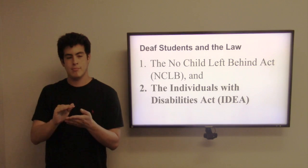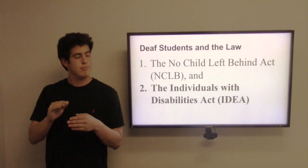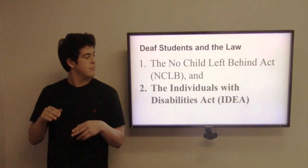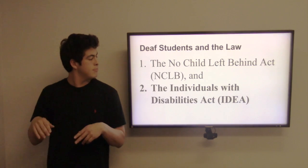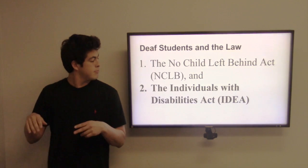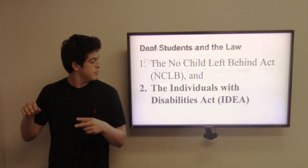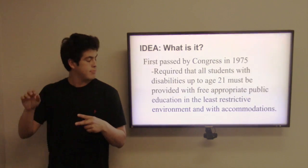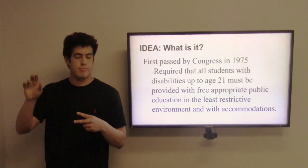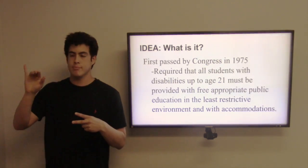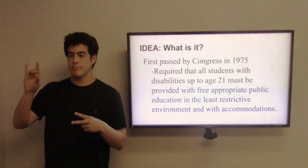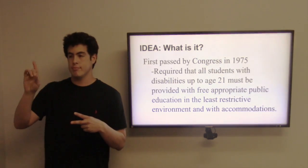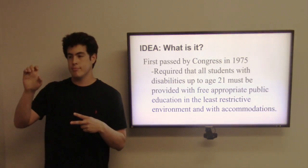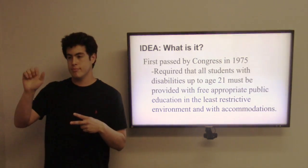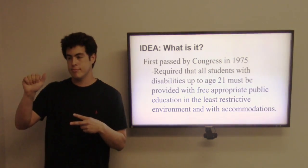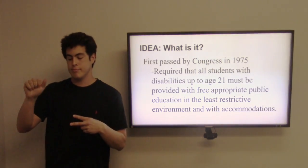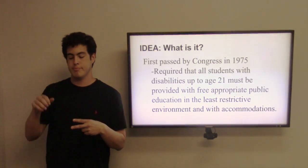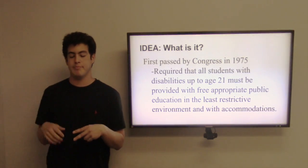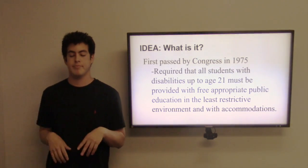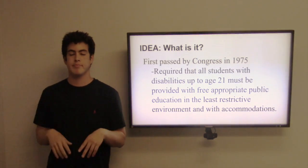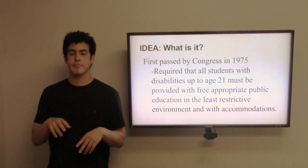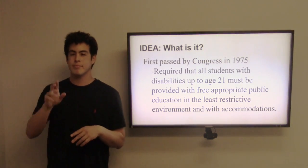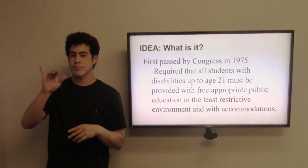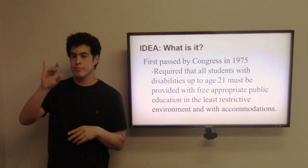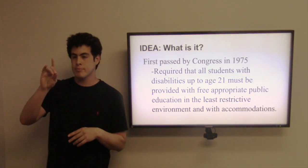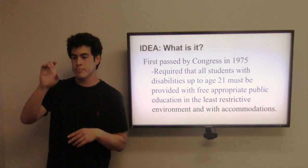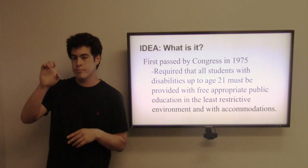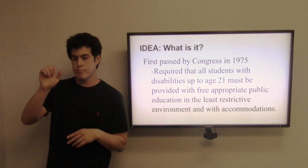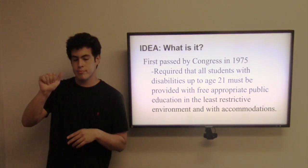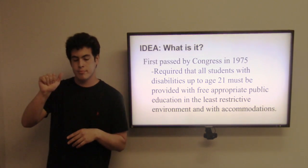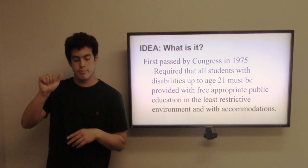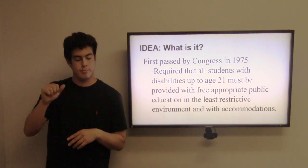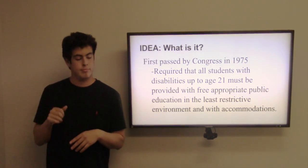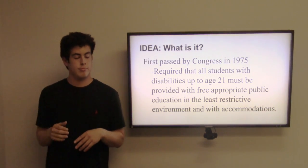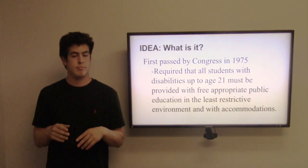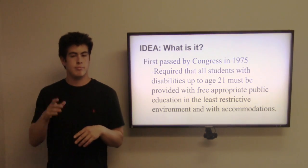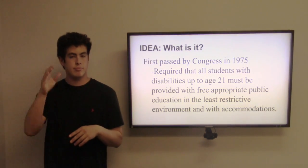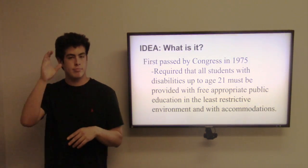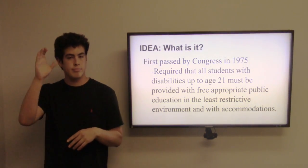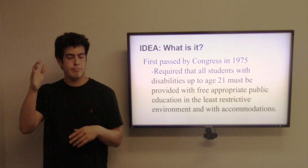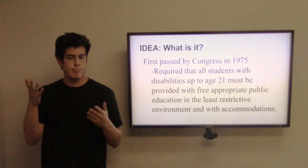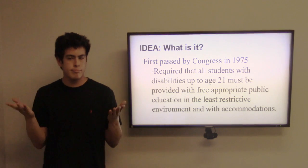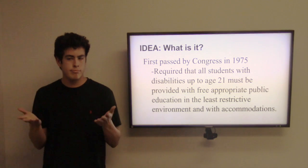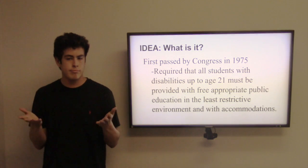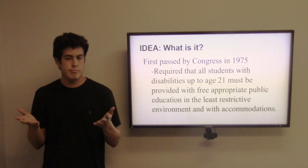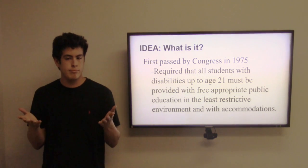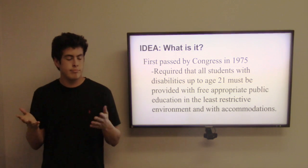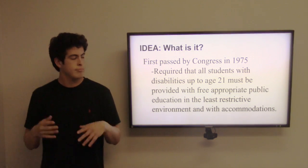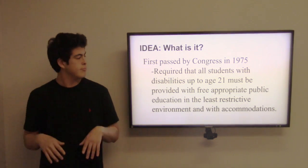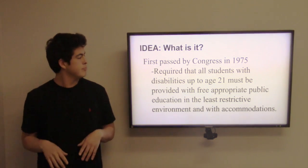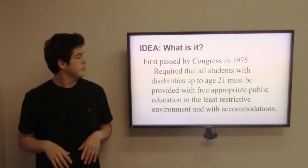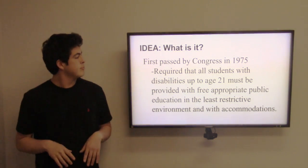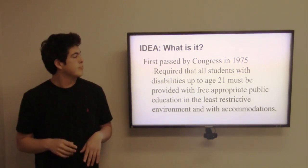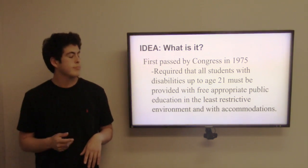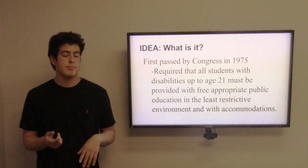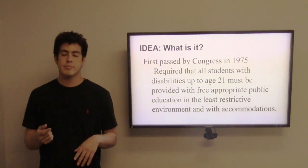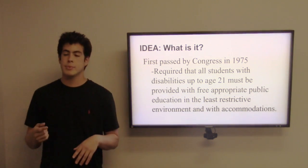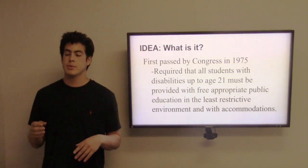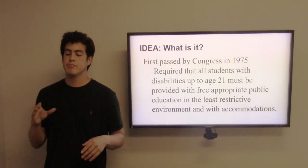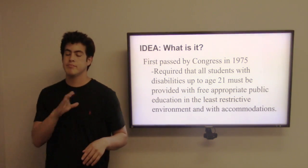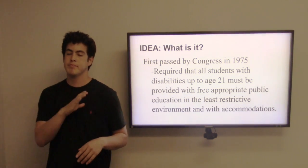Which is abbreviated IDEA or IDEA. So IDEA, what is it? What is the concept of it? IDEA